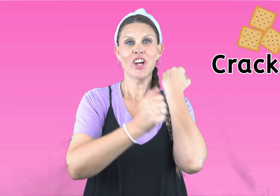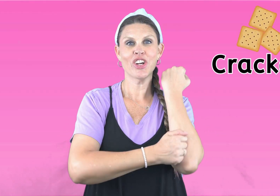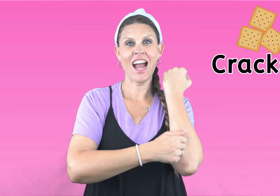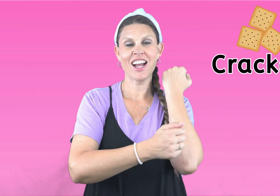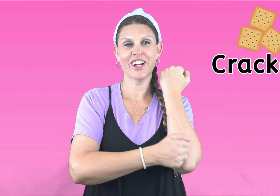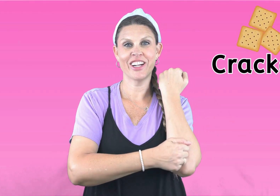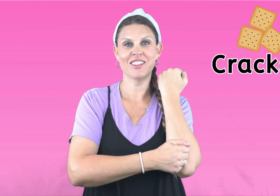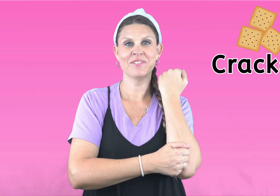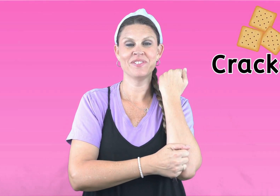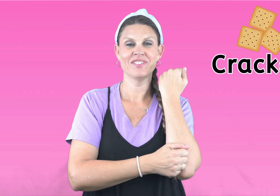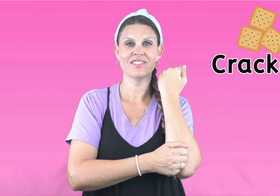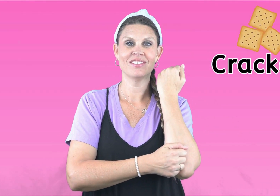Cracker,